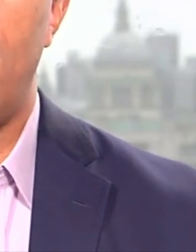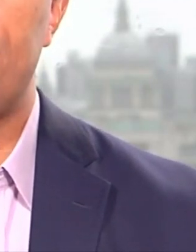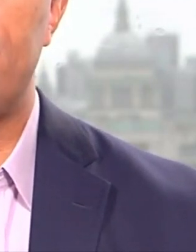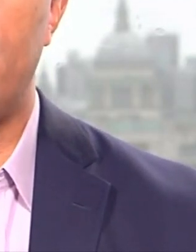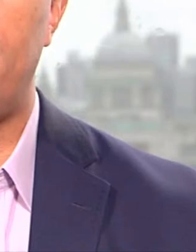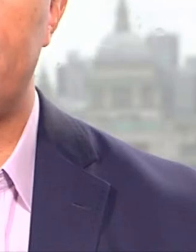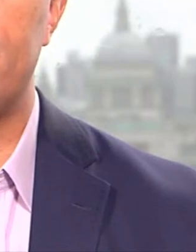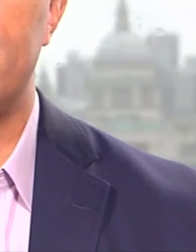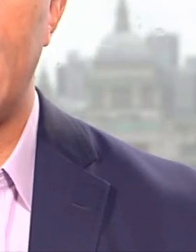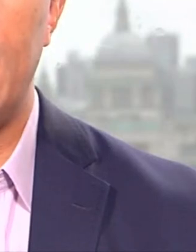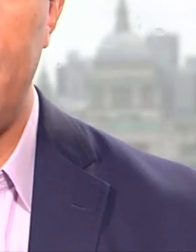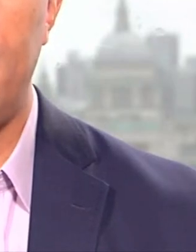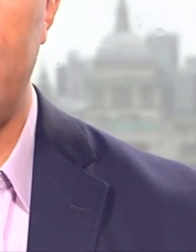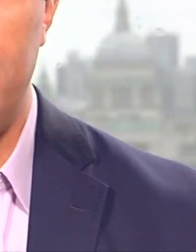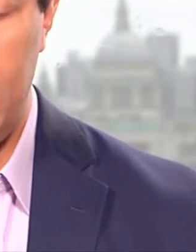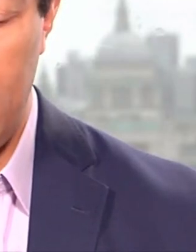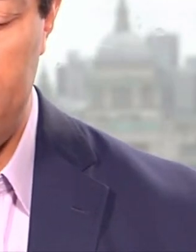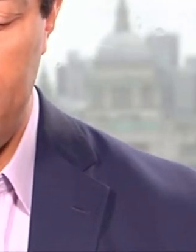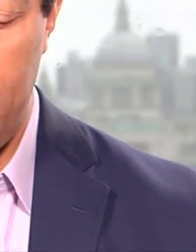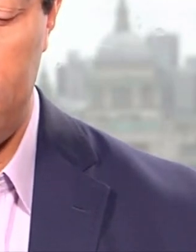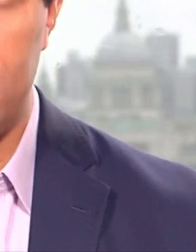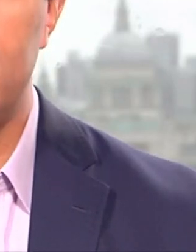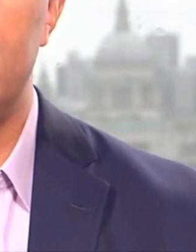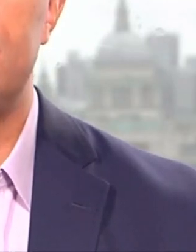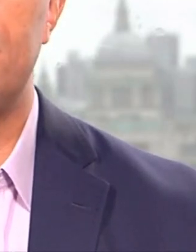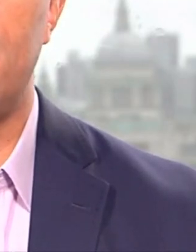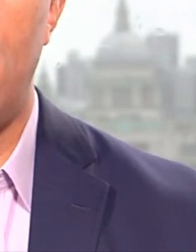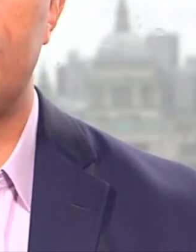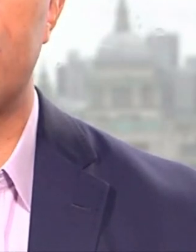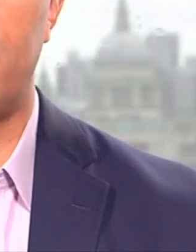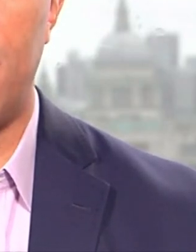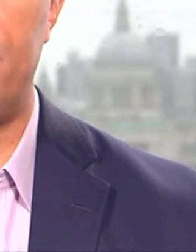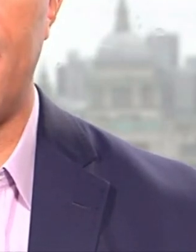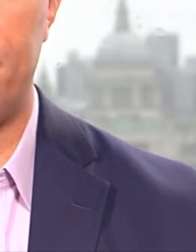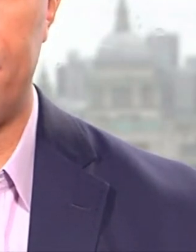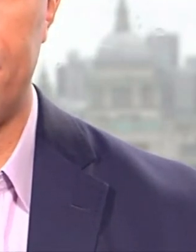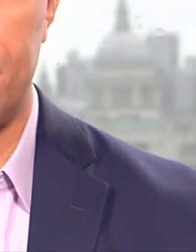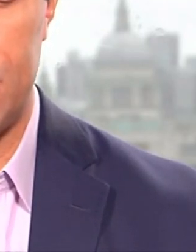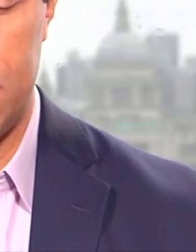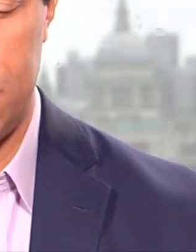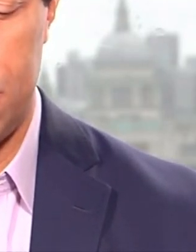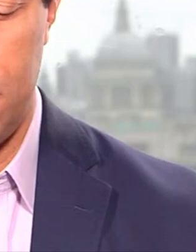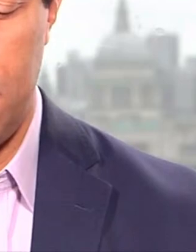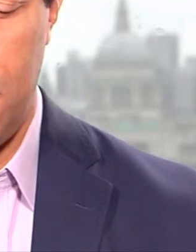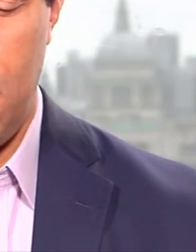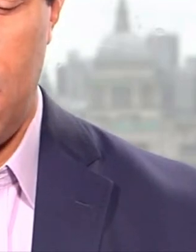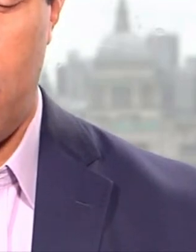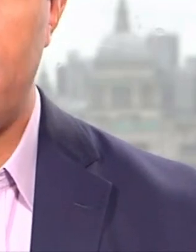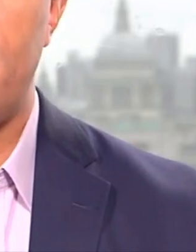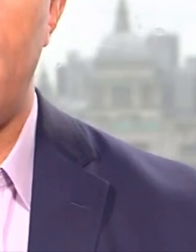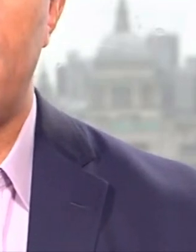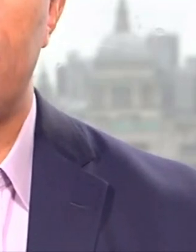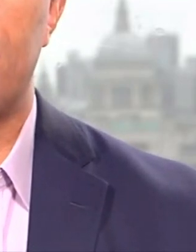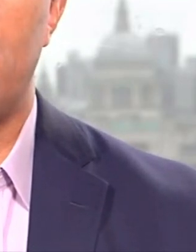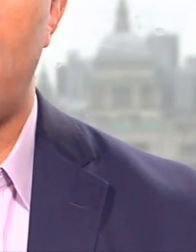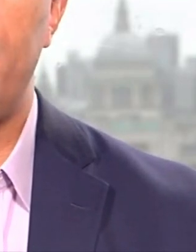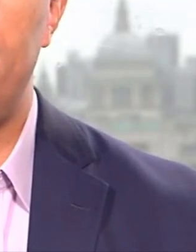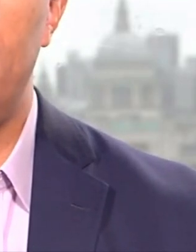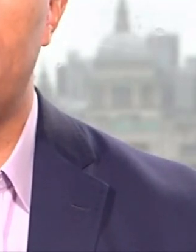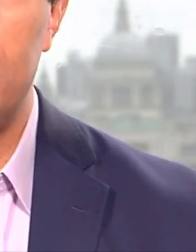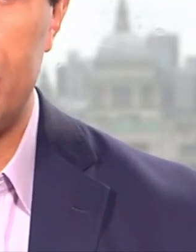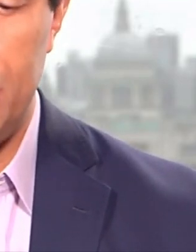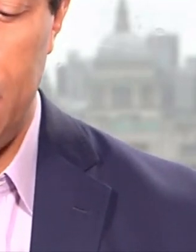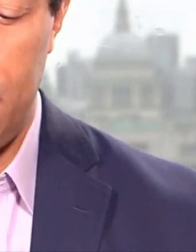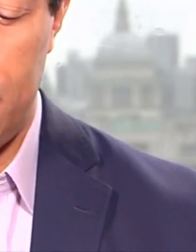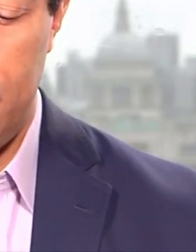We are also focused on learning the key components to the long-term recovery effort. What that means that we can